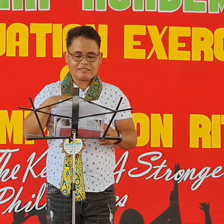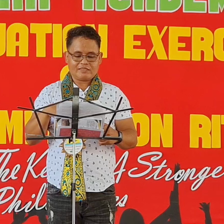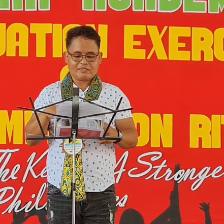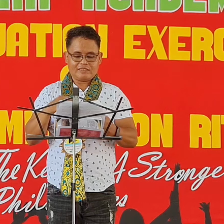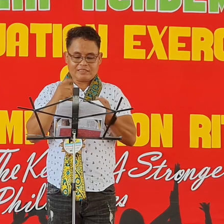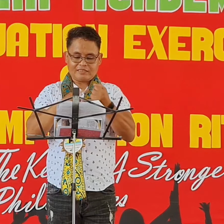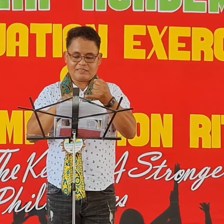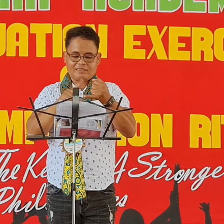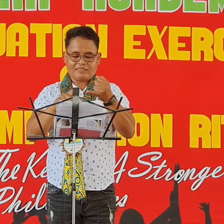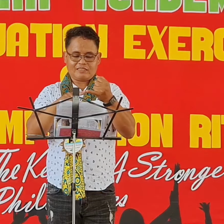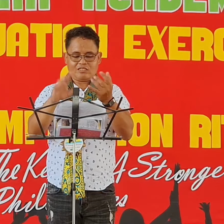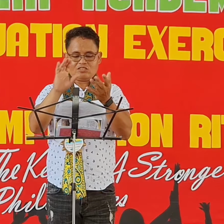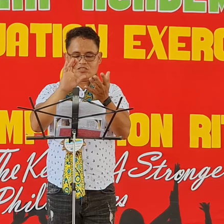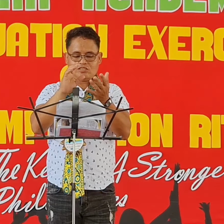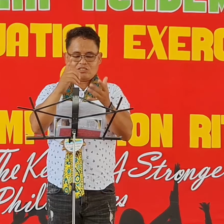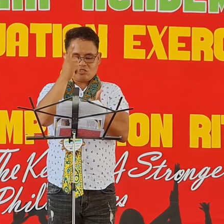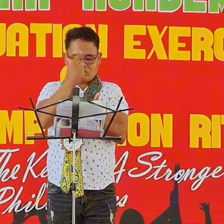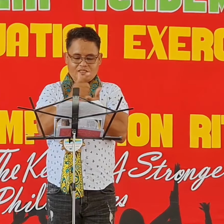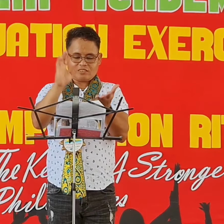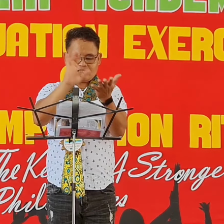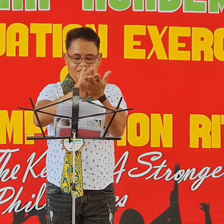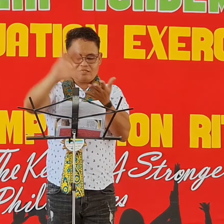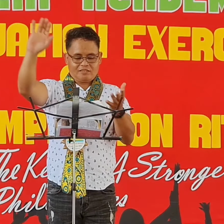And then my youngest sister graduated college.